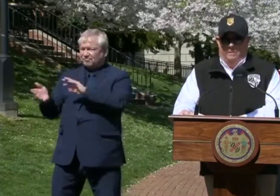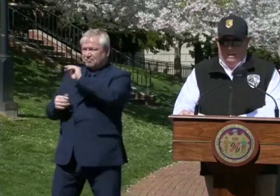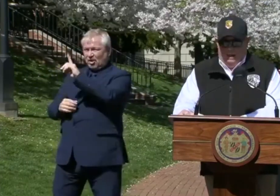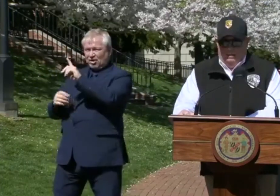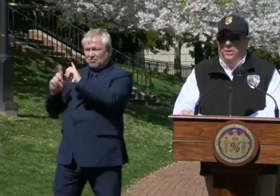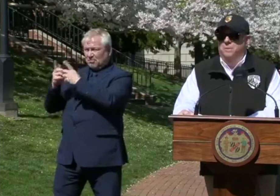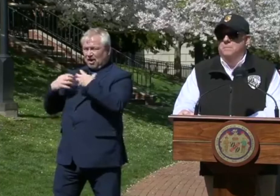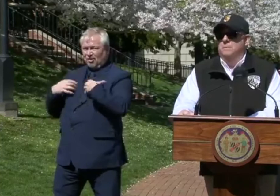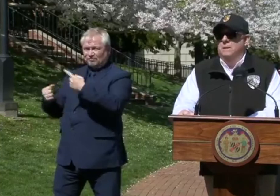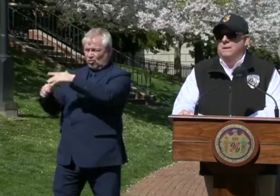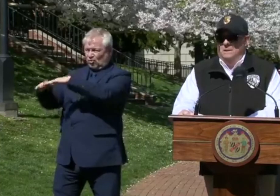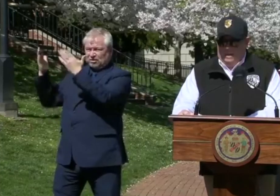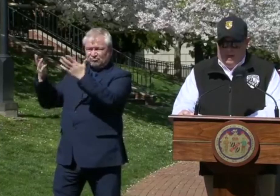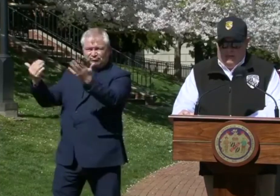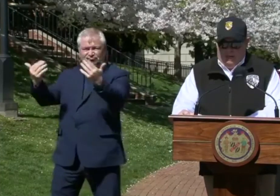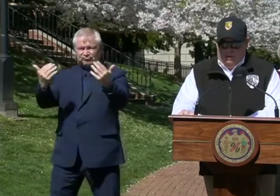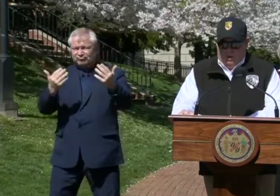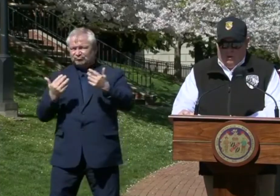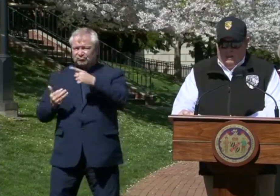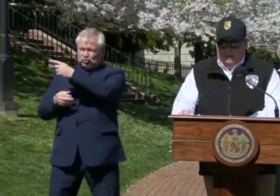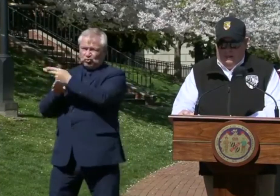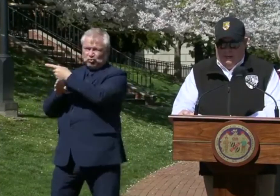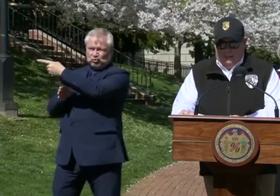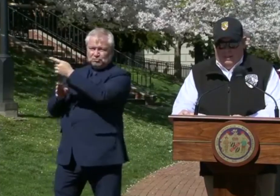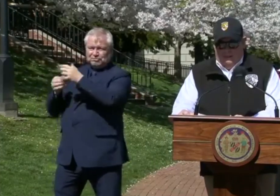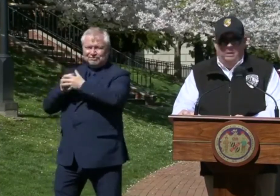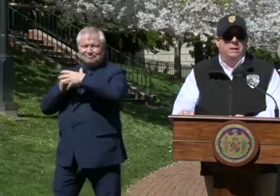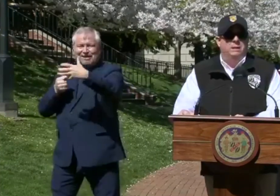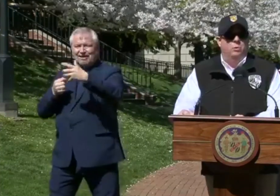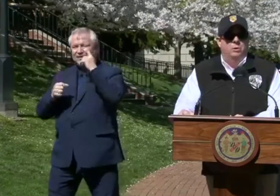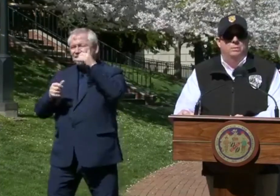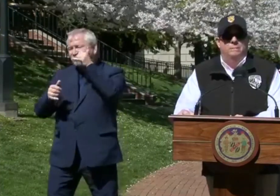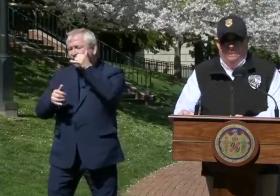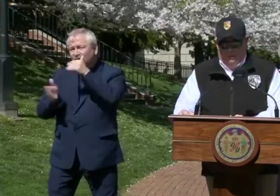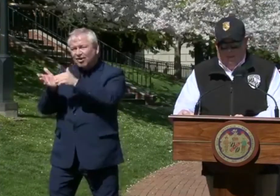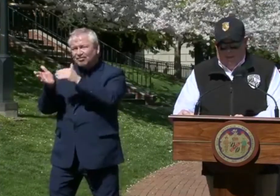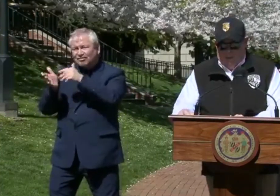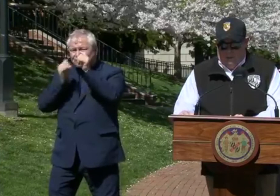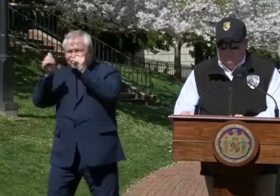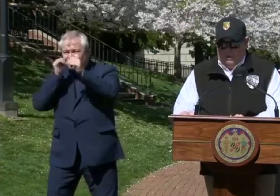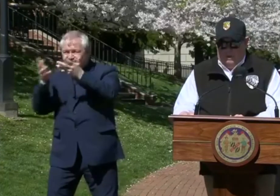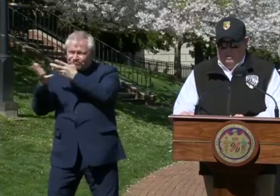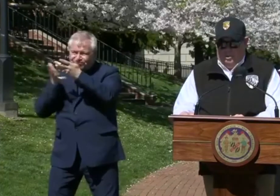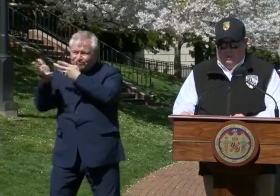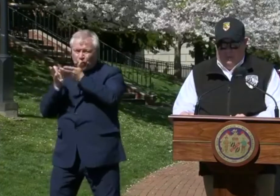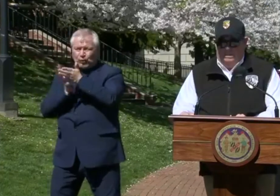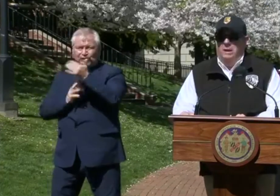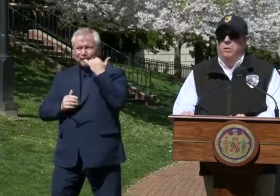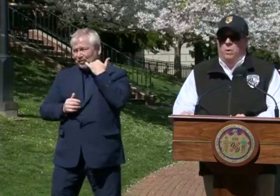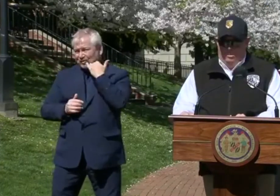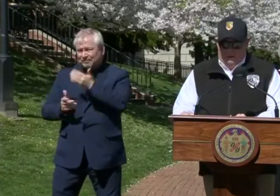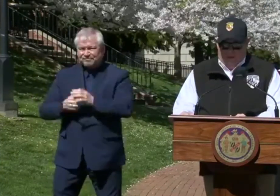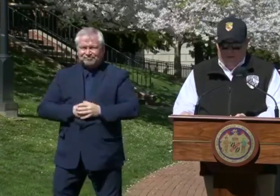use of telehealth. Today, I am also enacting another executive order which temporarily suspends